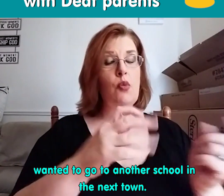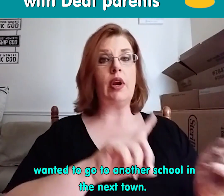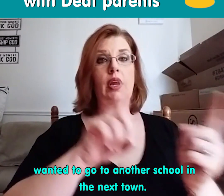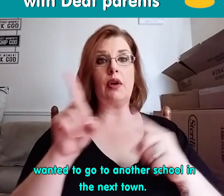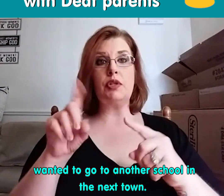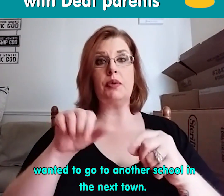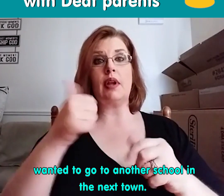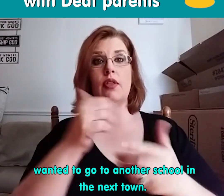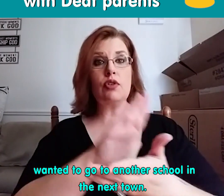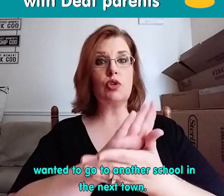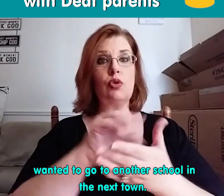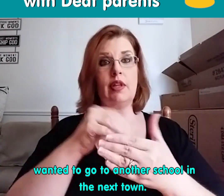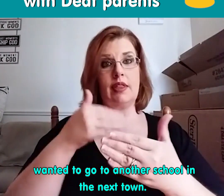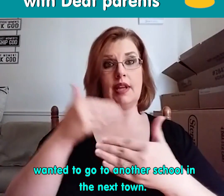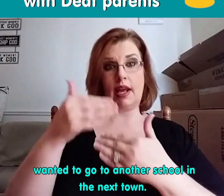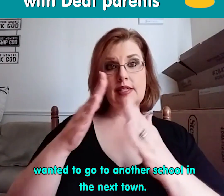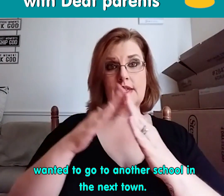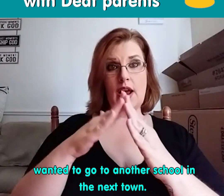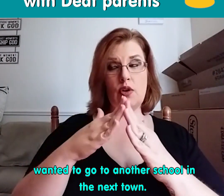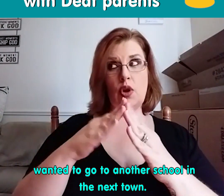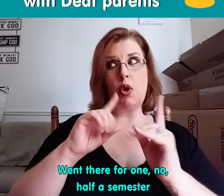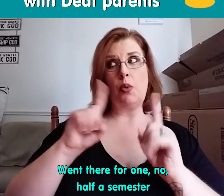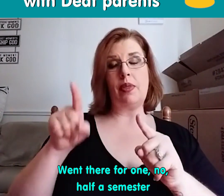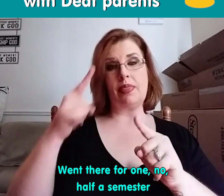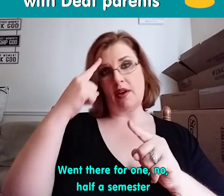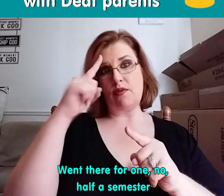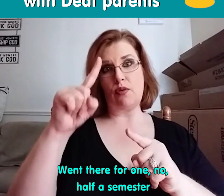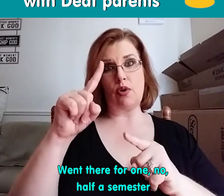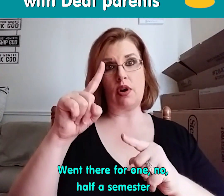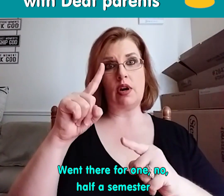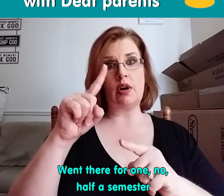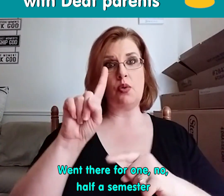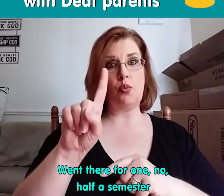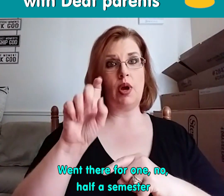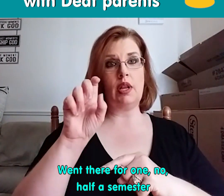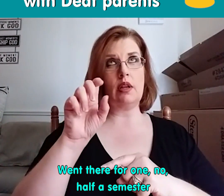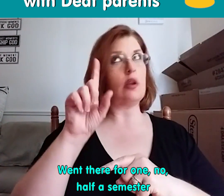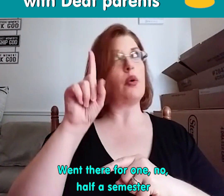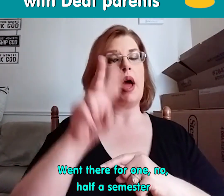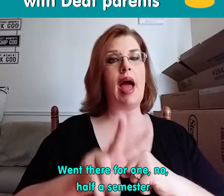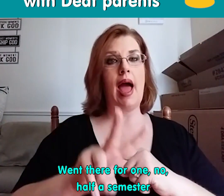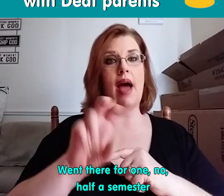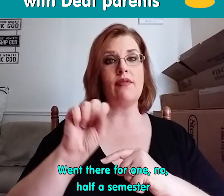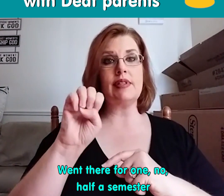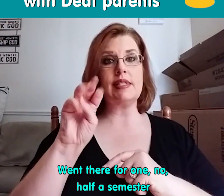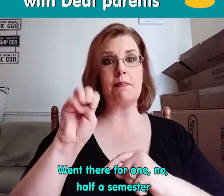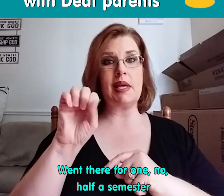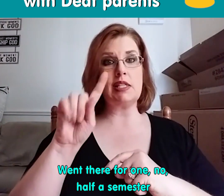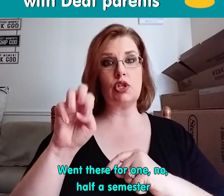wanted to go to another school in the next town, went there for a half a